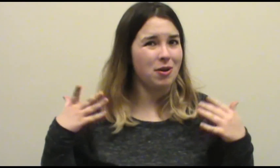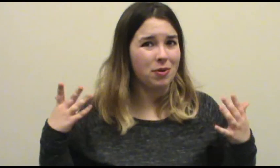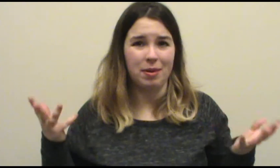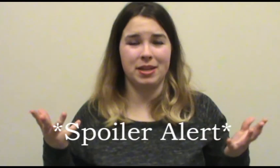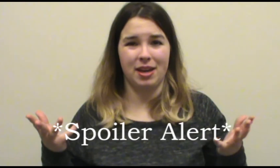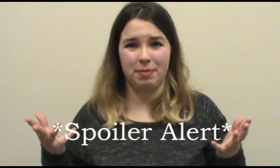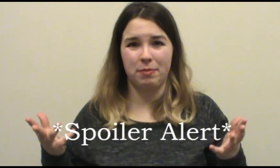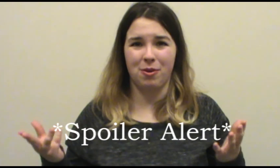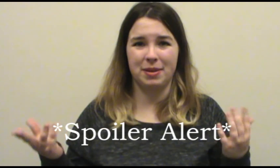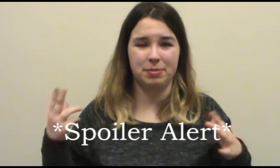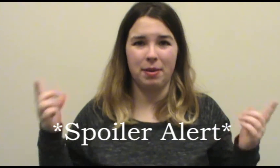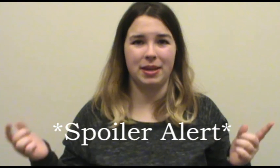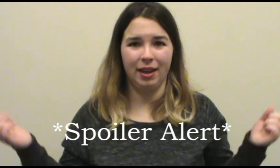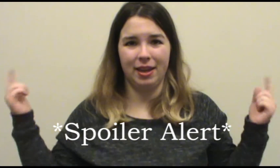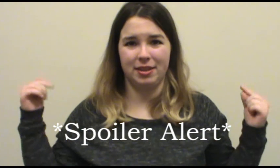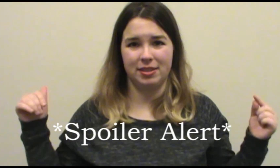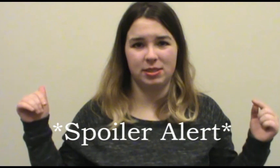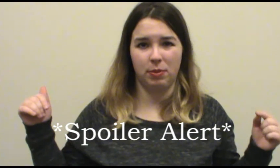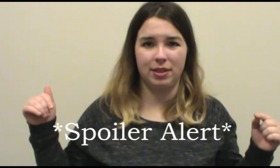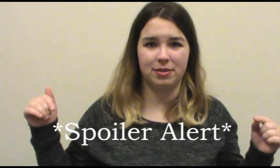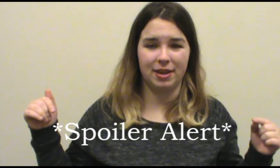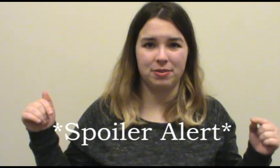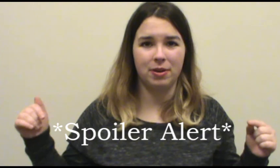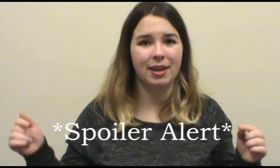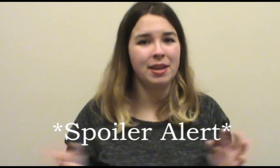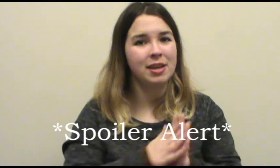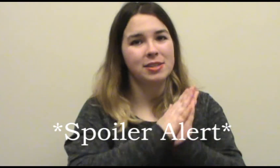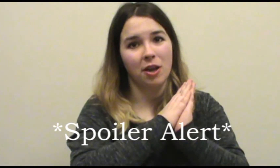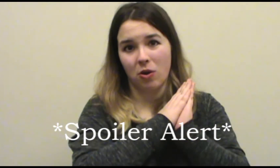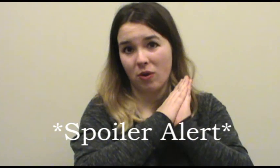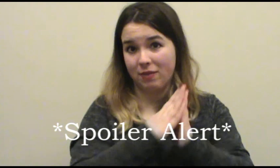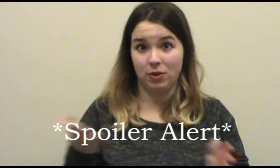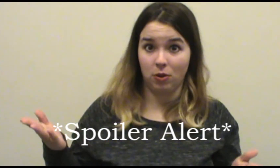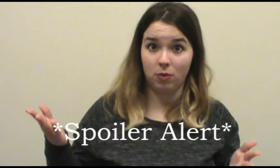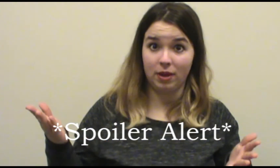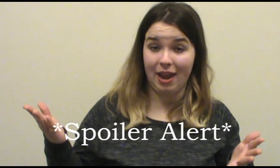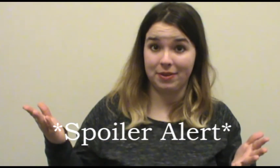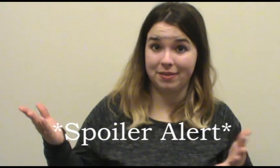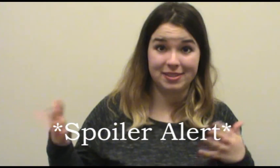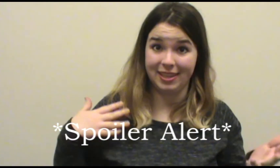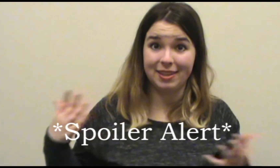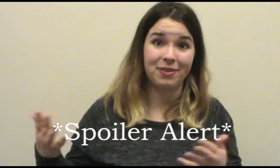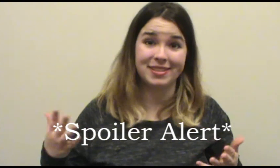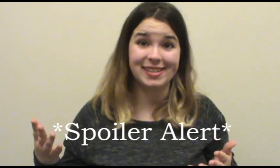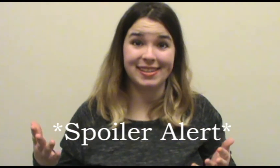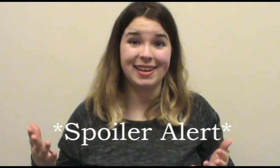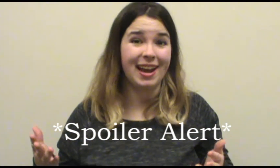now I'm going to talk a bit more, but it's probably going to get into spoiler territory. So if you haven't seen the first season, I